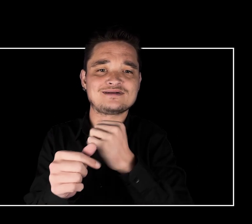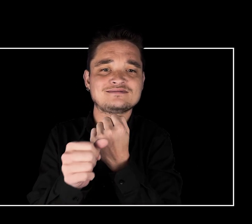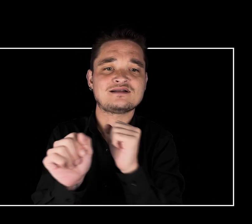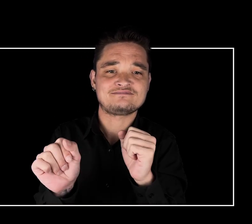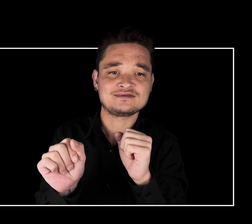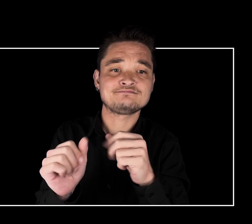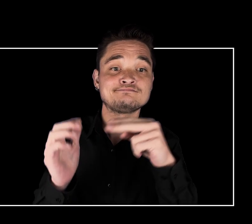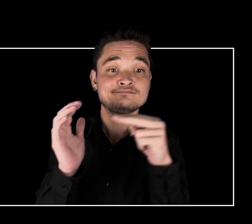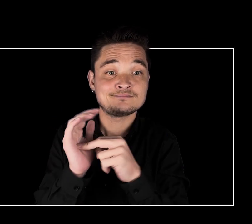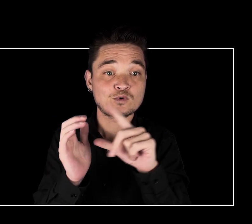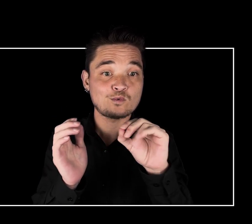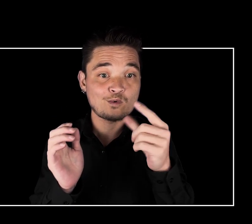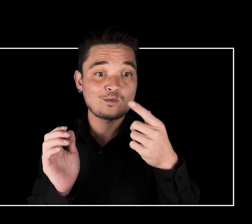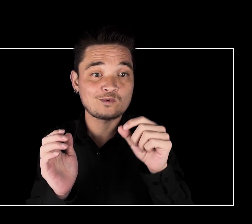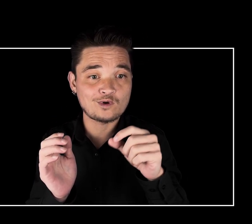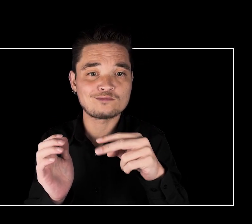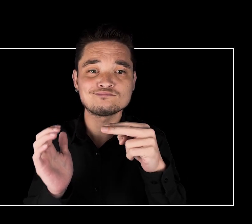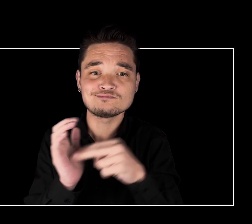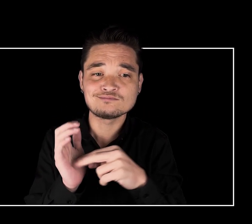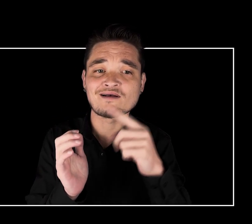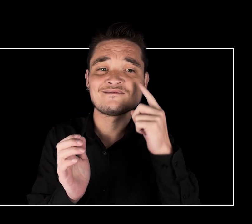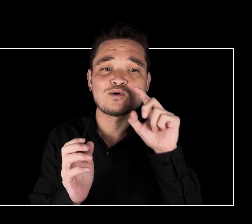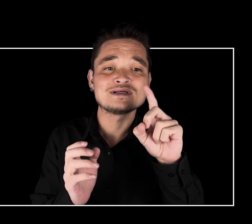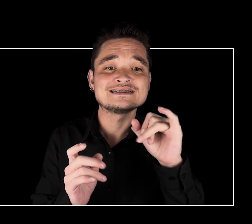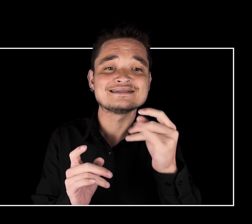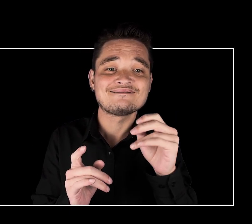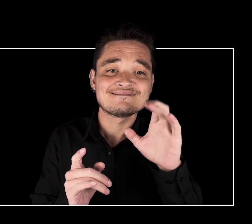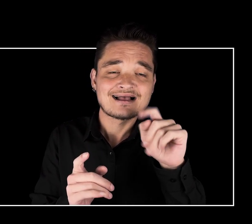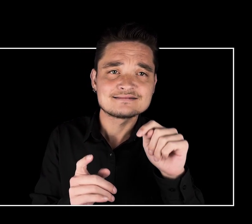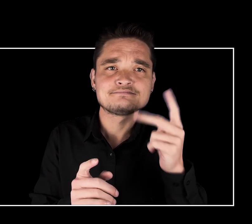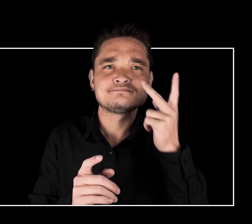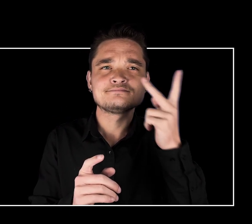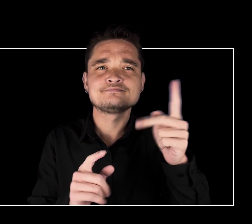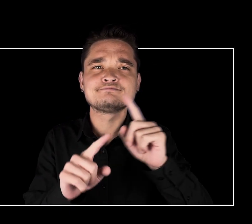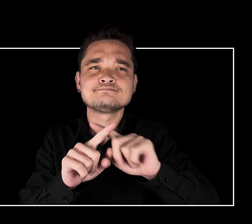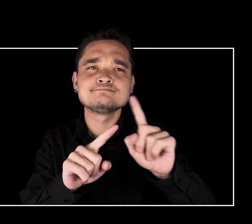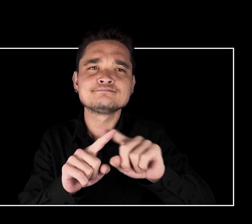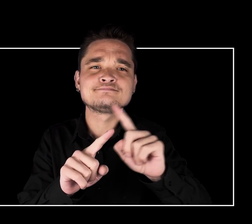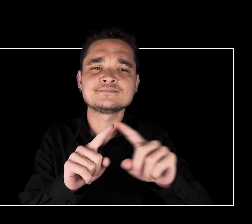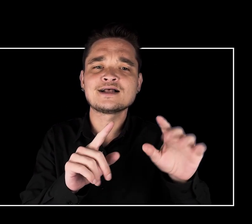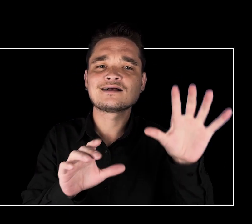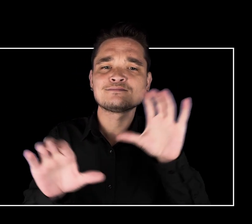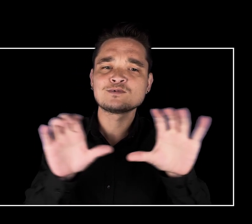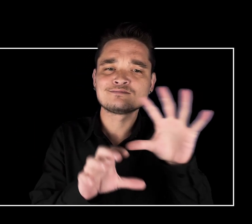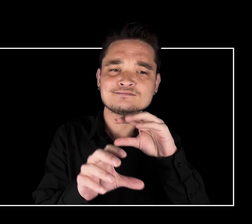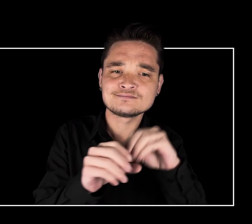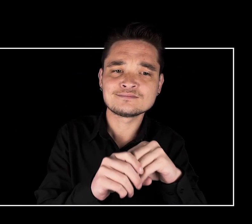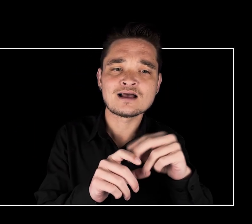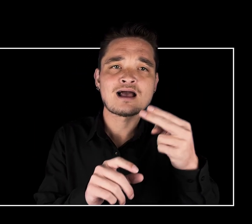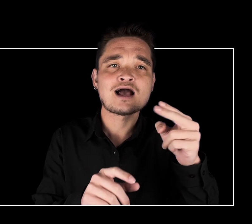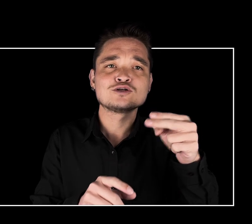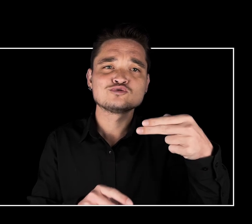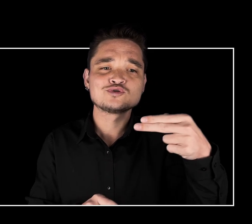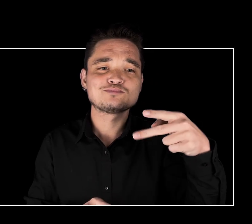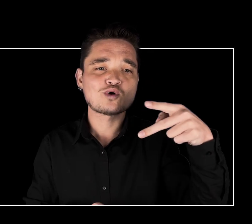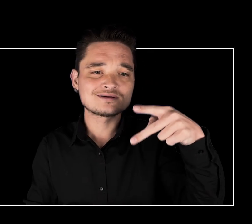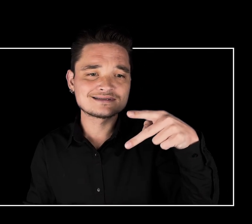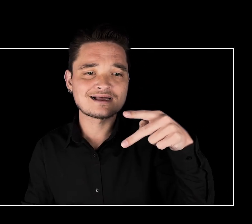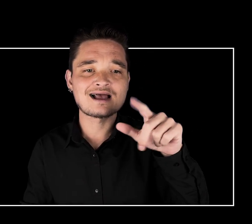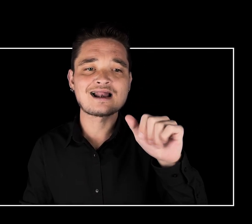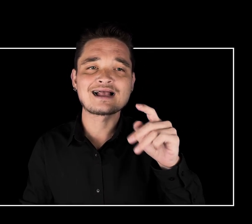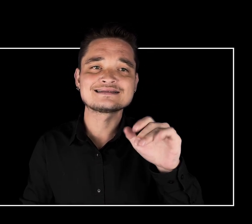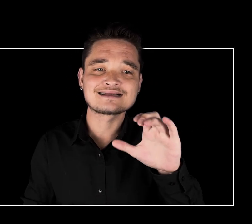see that logo, look for a disinfectant with safer active ingredients, including hydrogen peroxide,